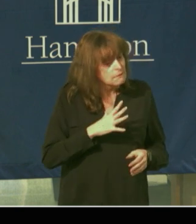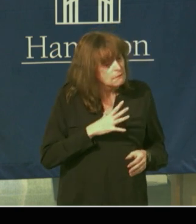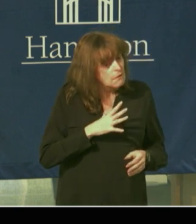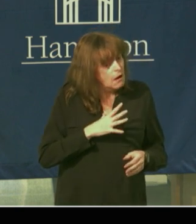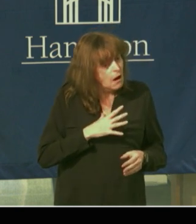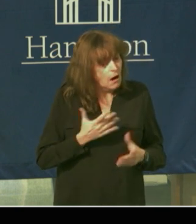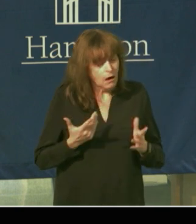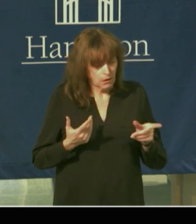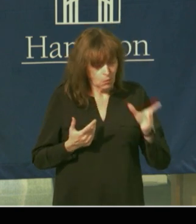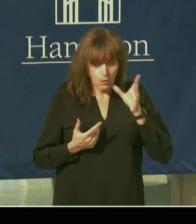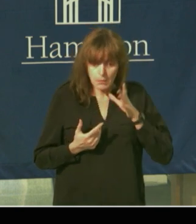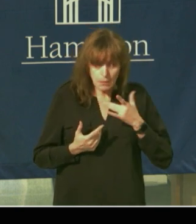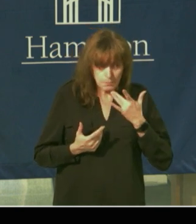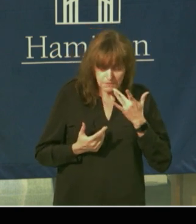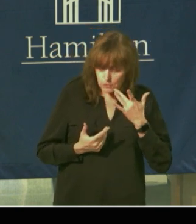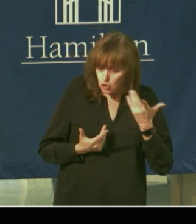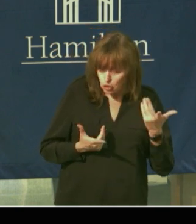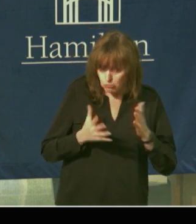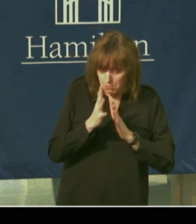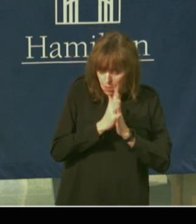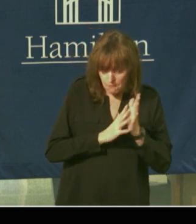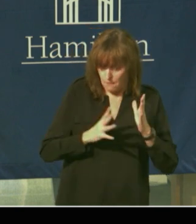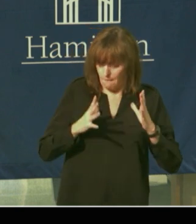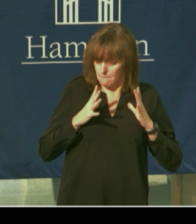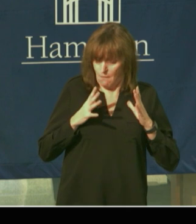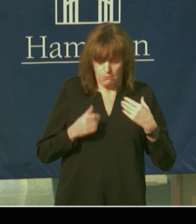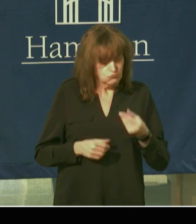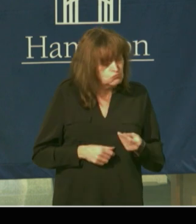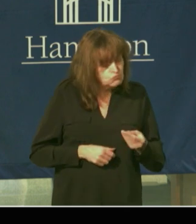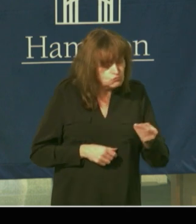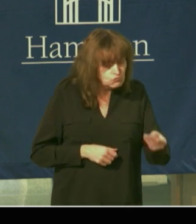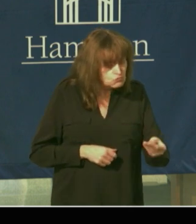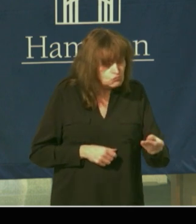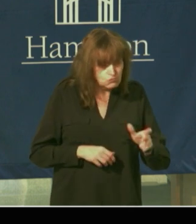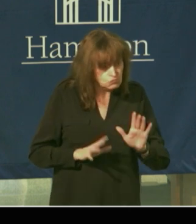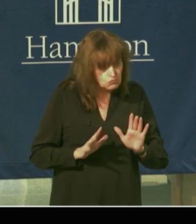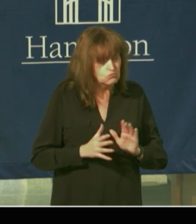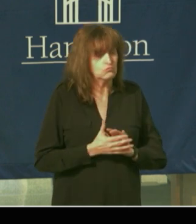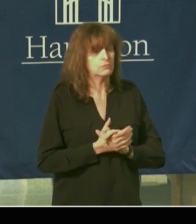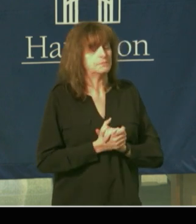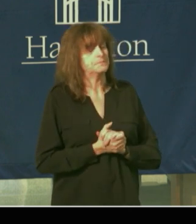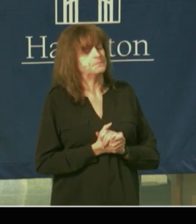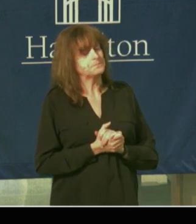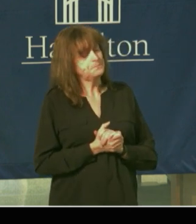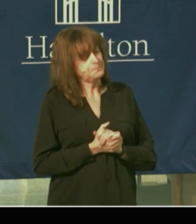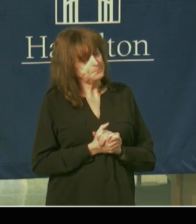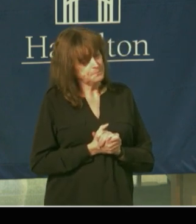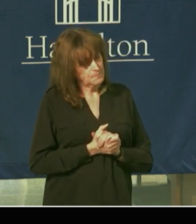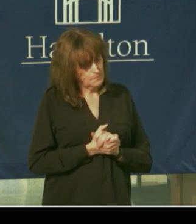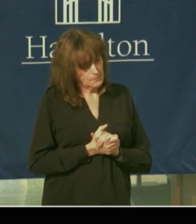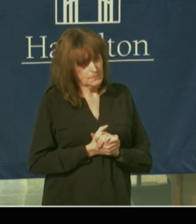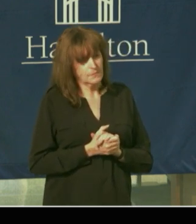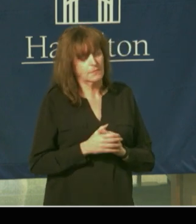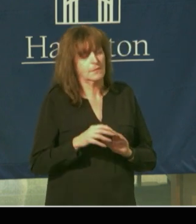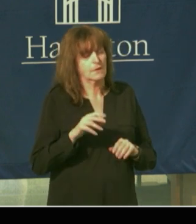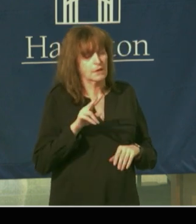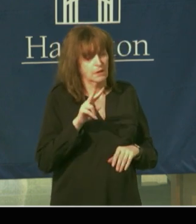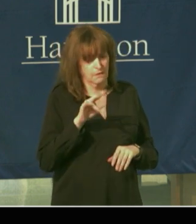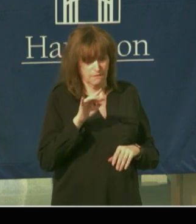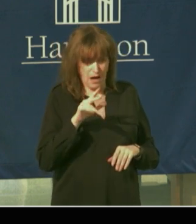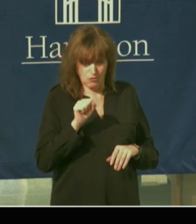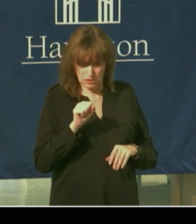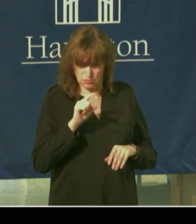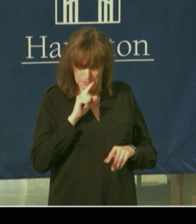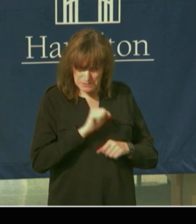the old-fashioned currency. Does the disease also stay on, or the virus, I should say, also stay on clothing for up to 9 days as well? You should be putting your laundry